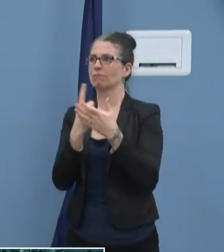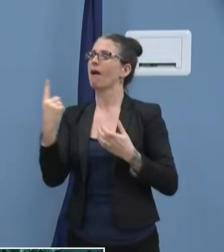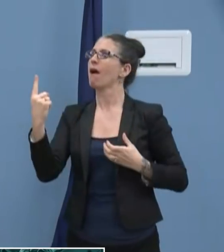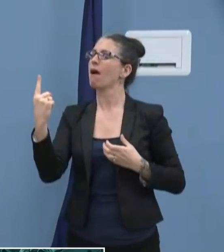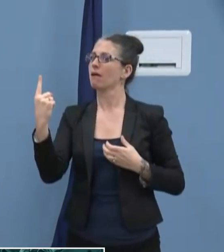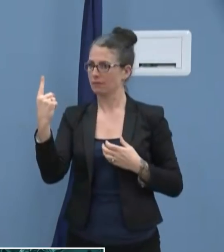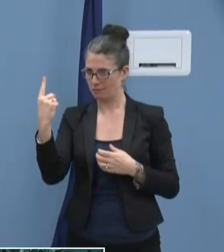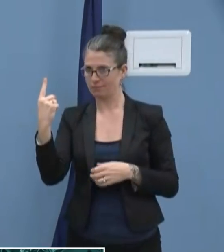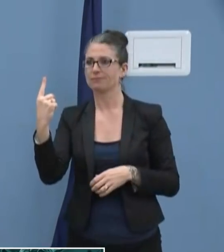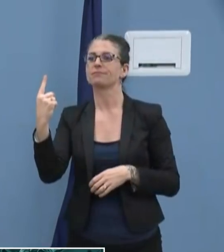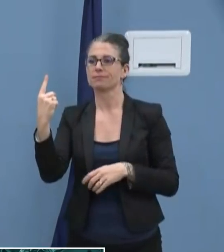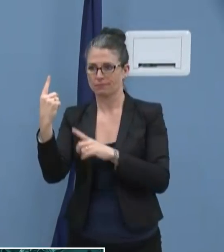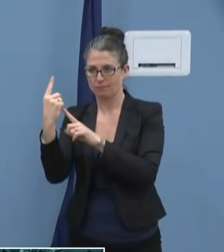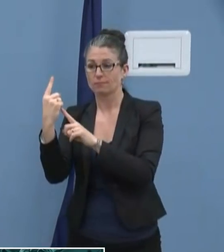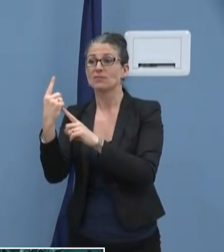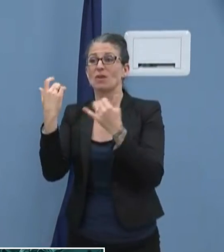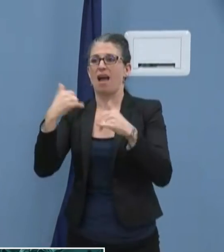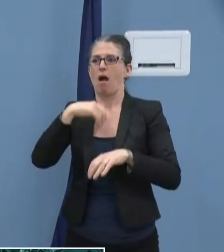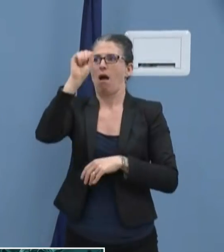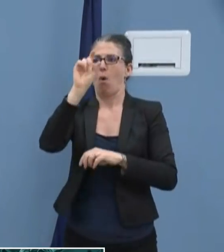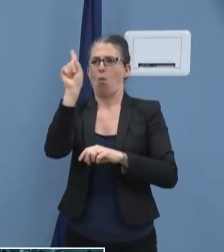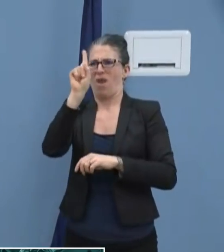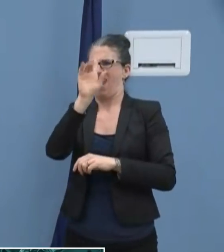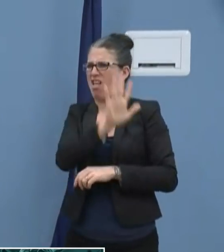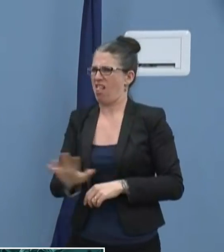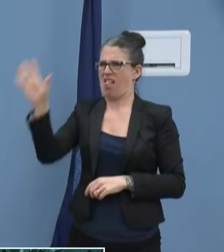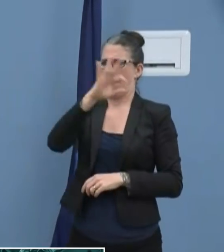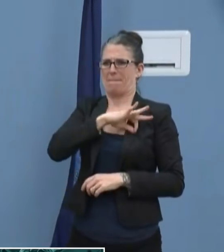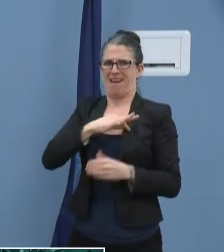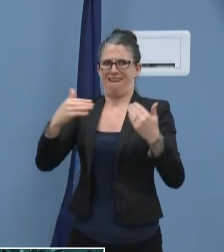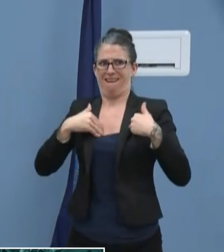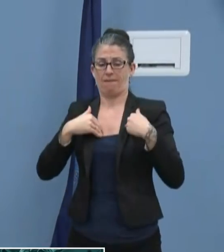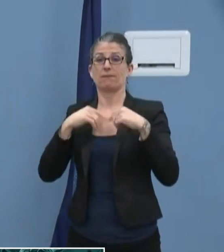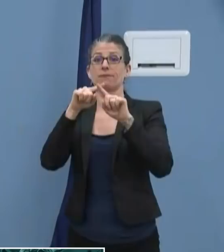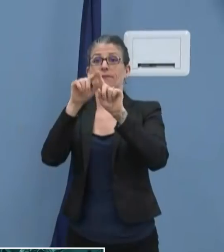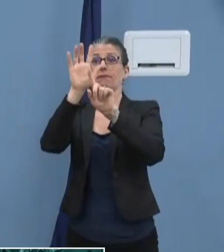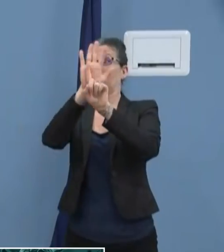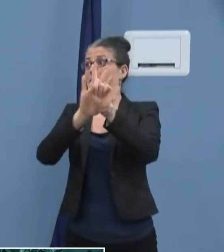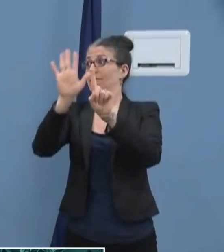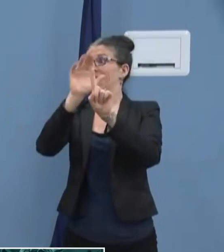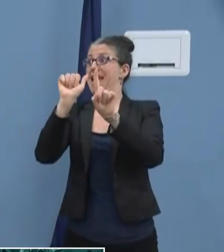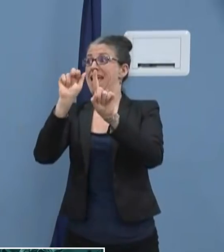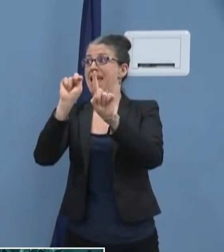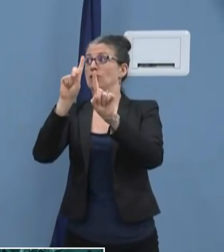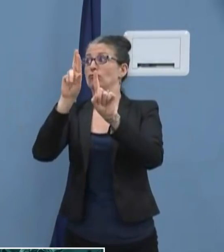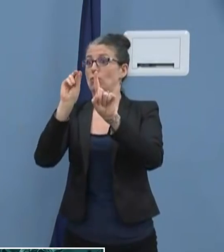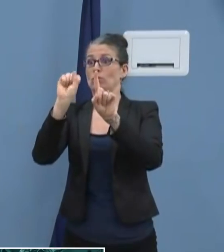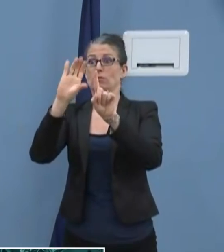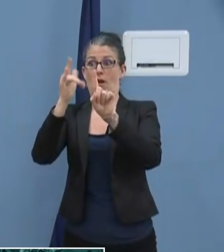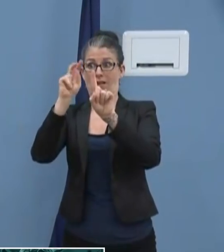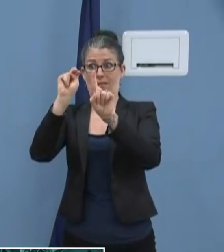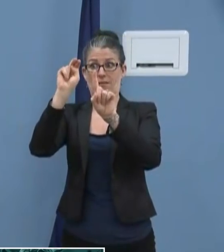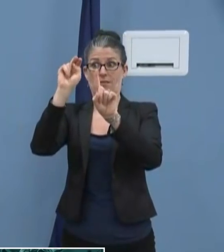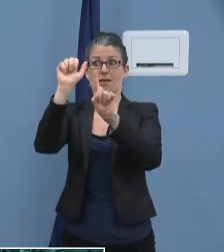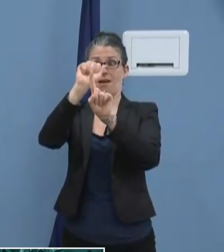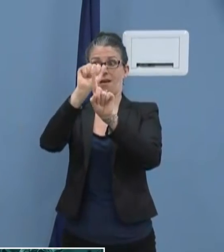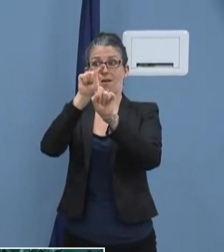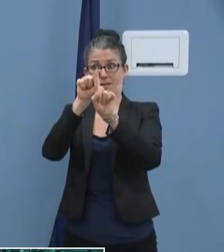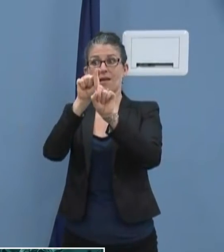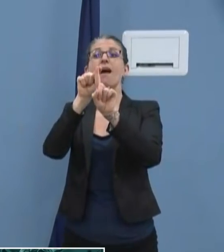In Androscoggin County, there are three cases.